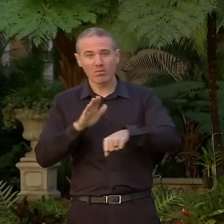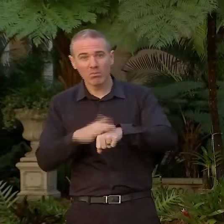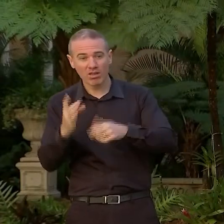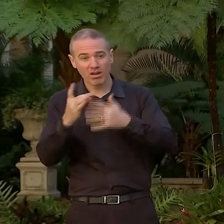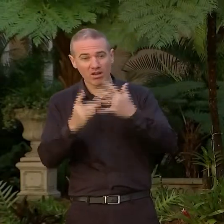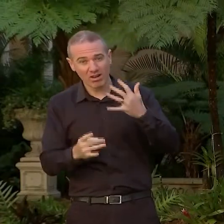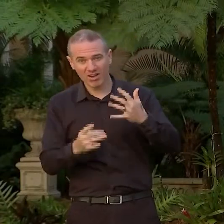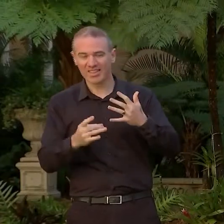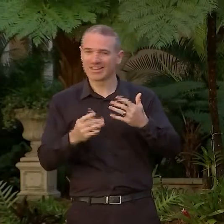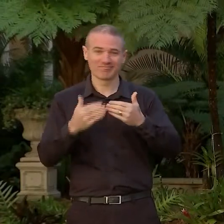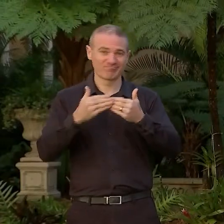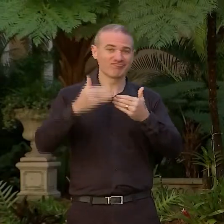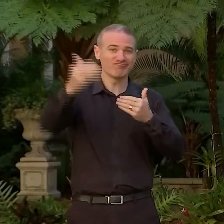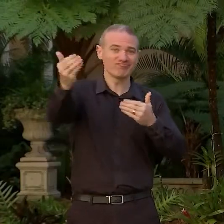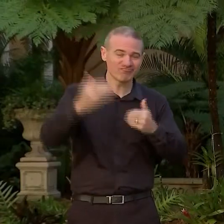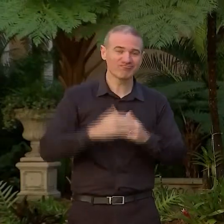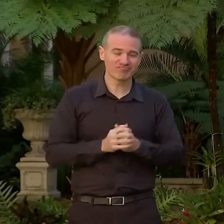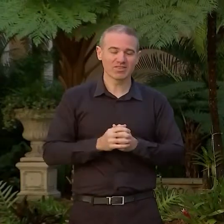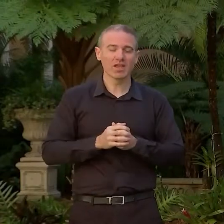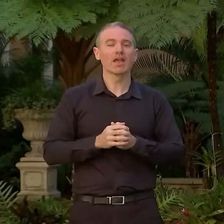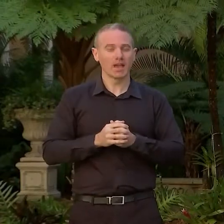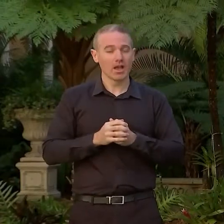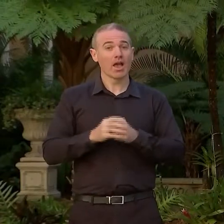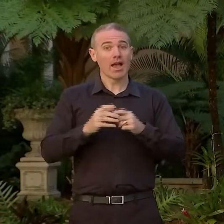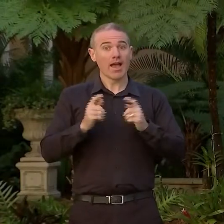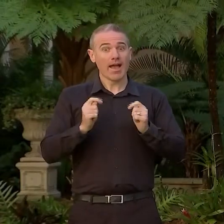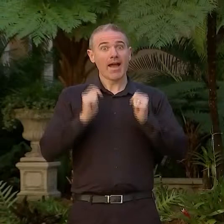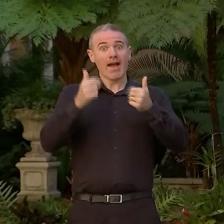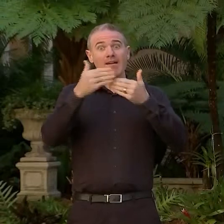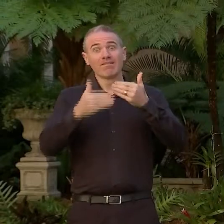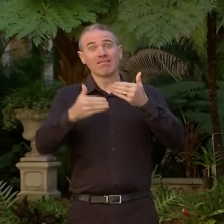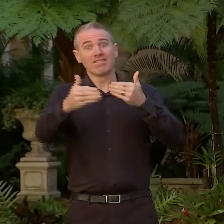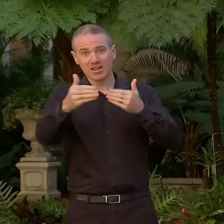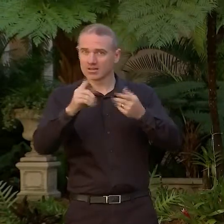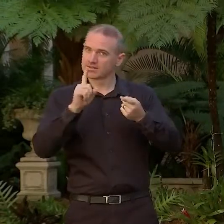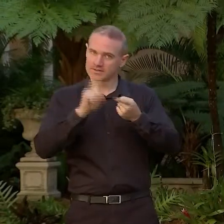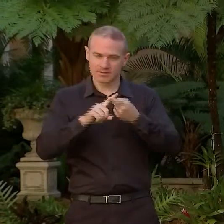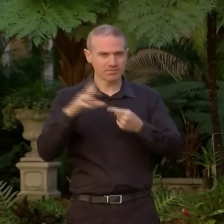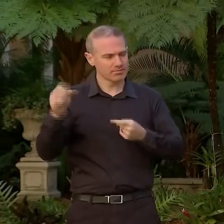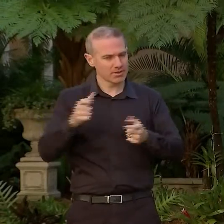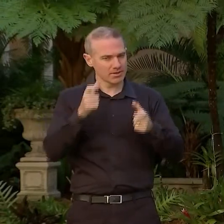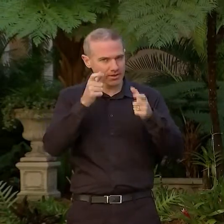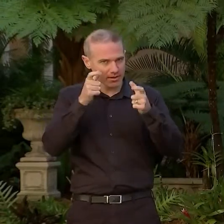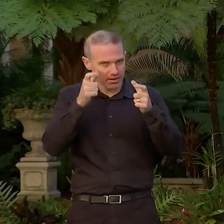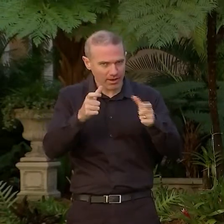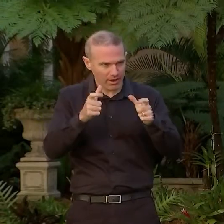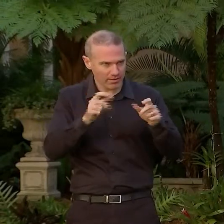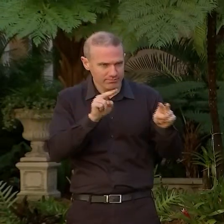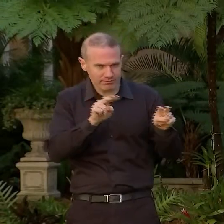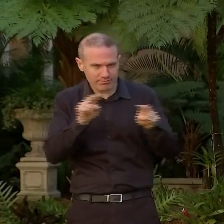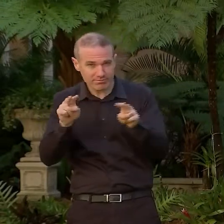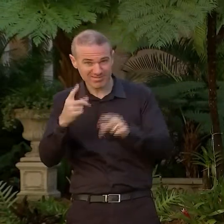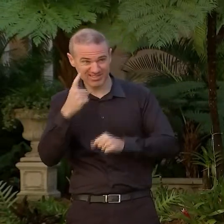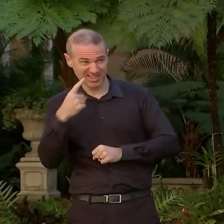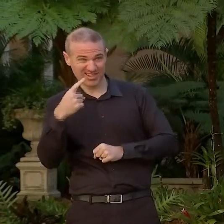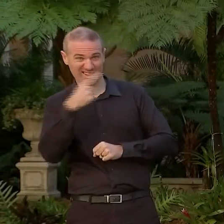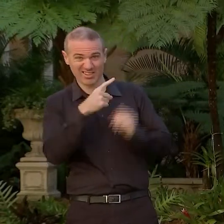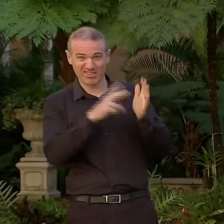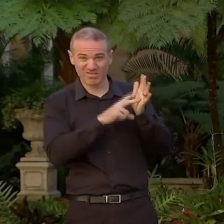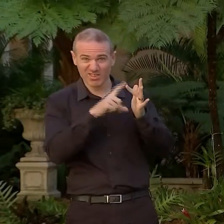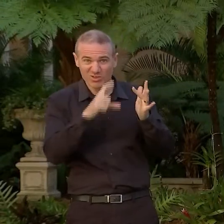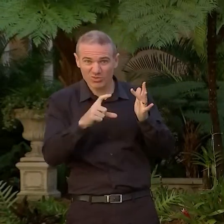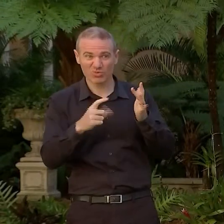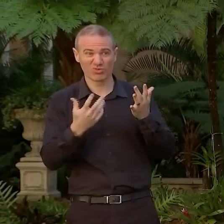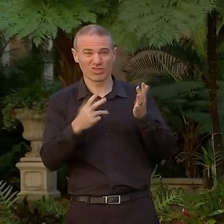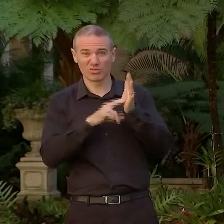then going forward, we're going to have to be incredibly cautious. We've seen what's happened in other states. We know that